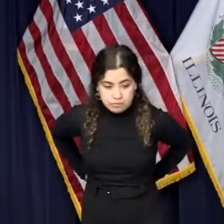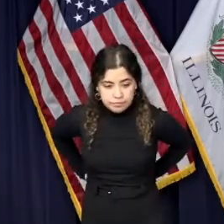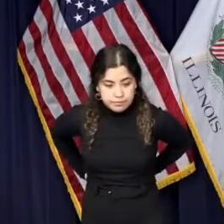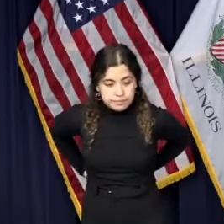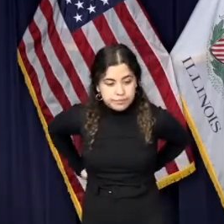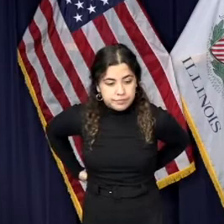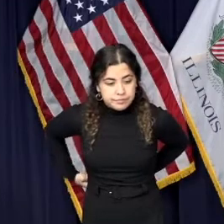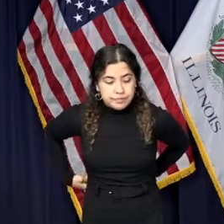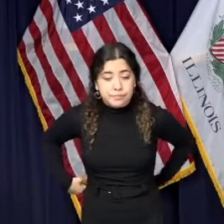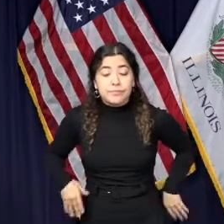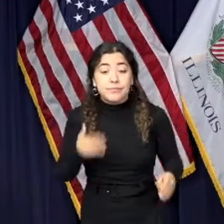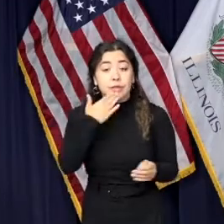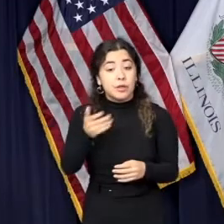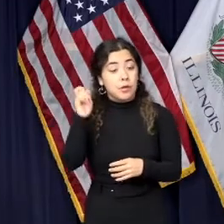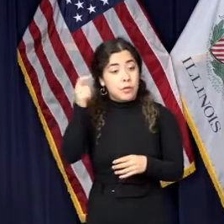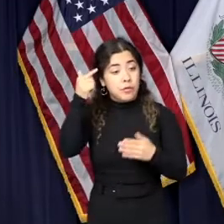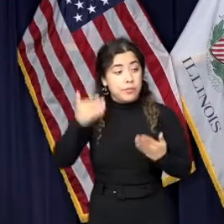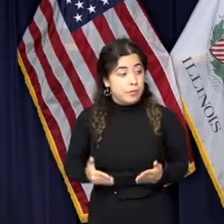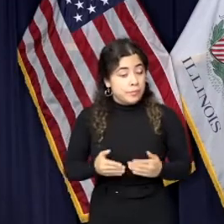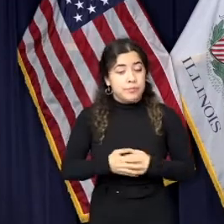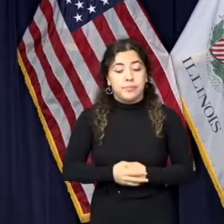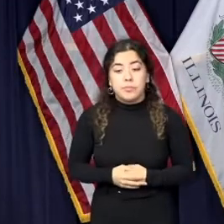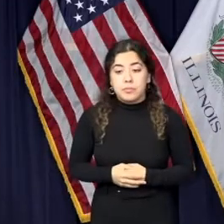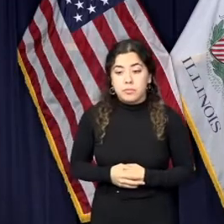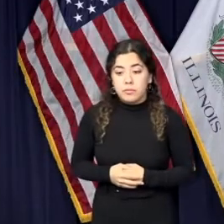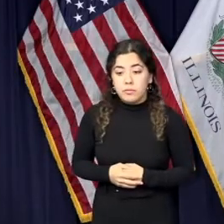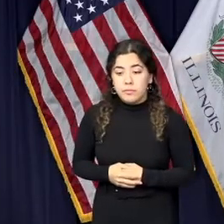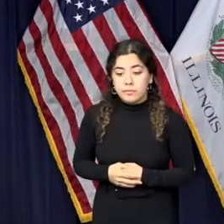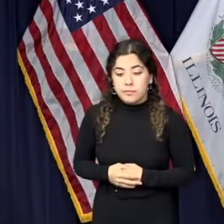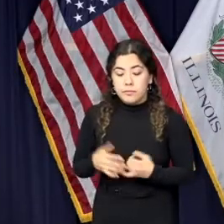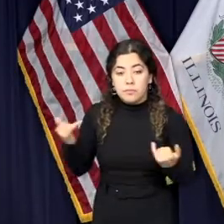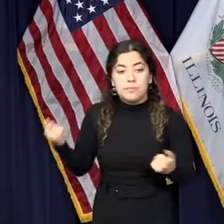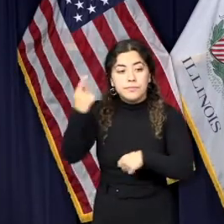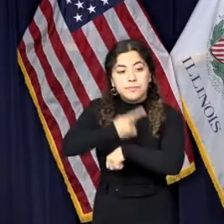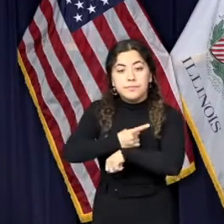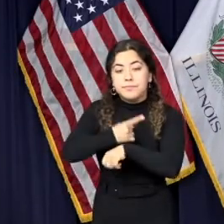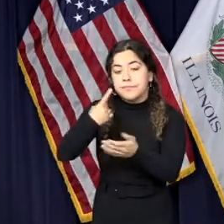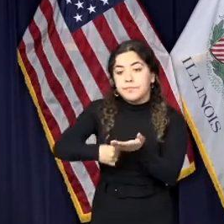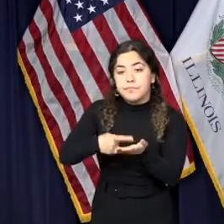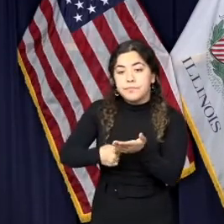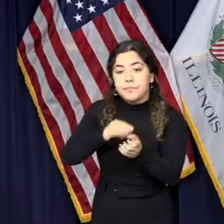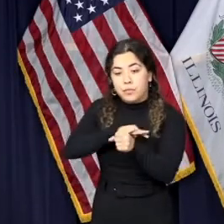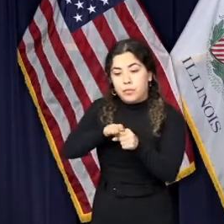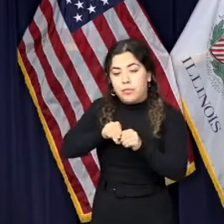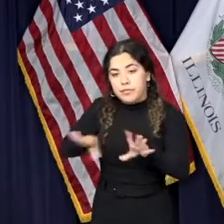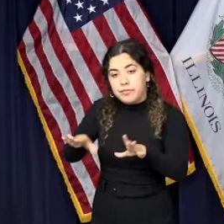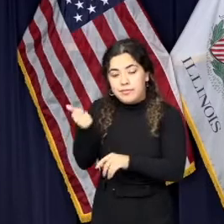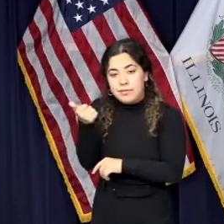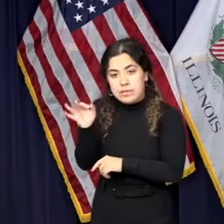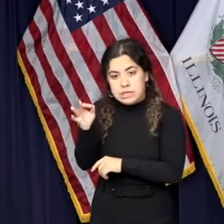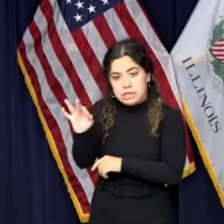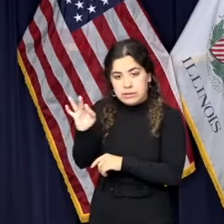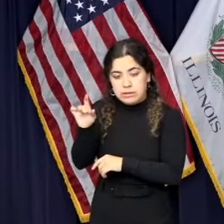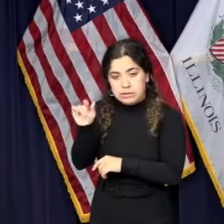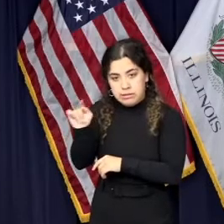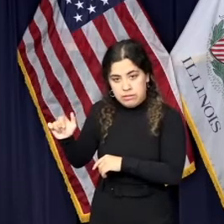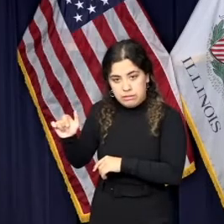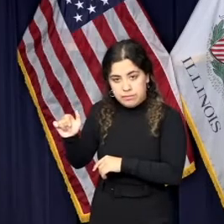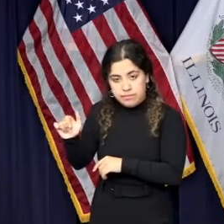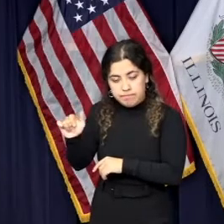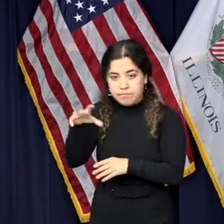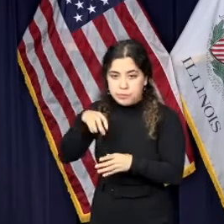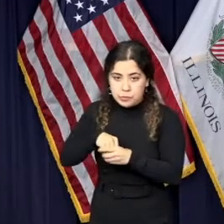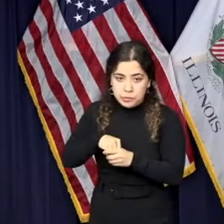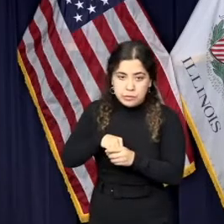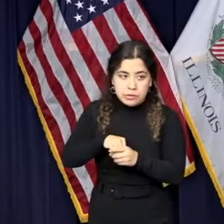Thank you, Governor. I will start today with an update on COVID-19 data, including cases, deaths,